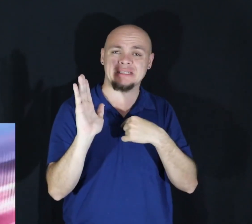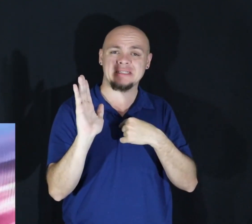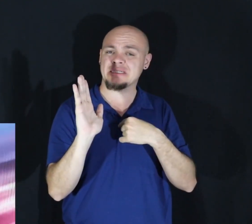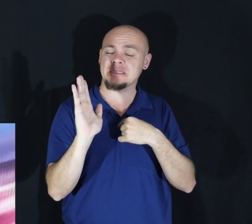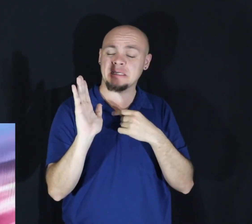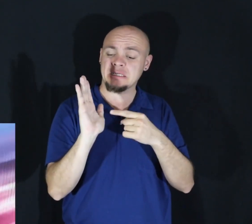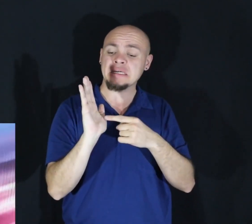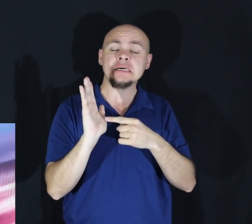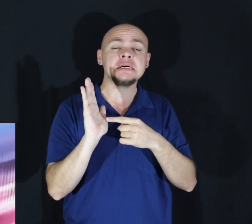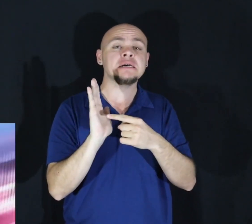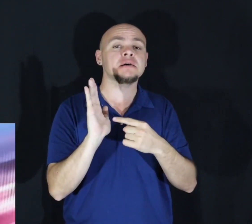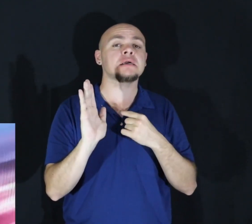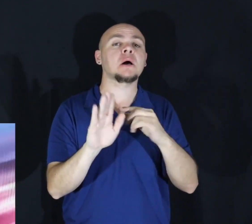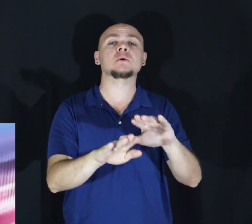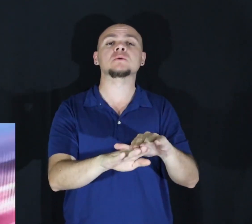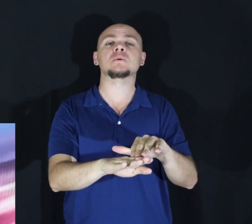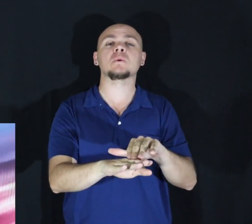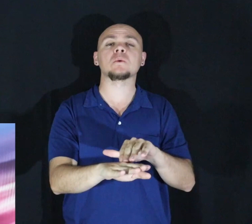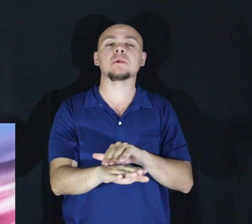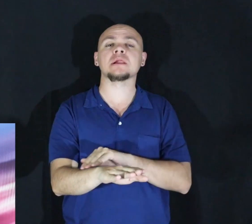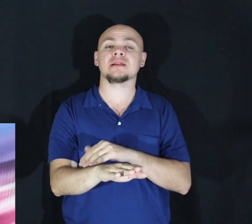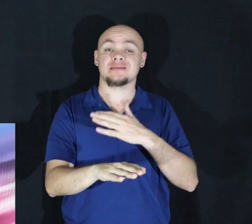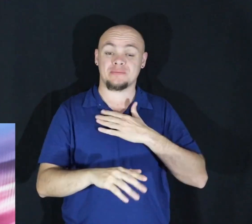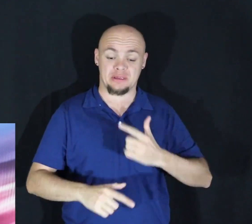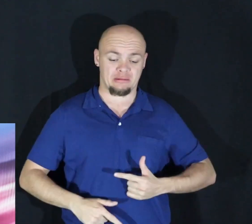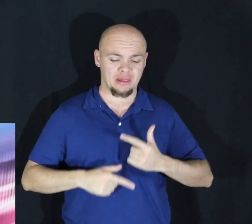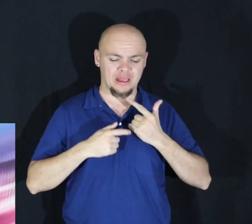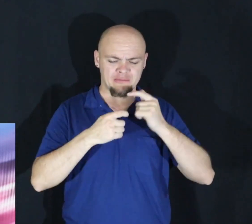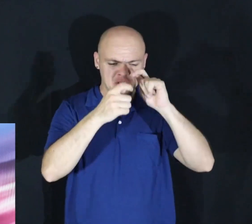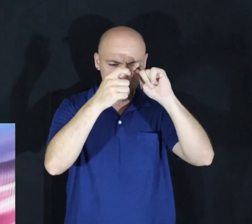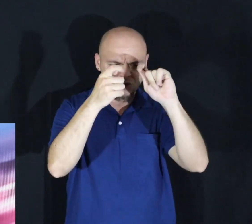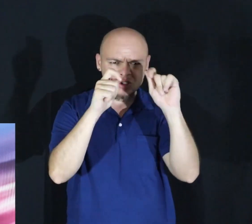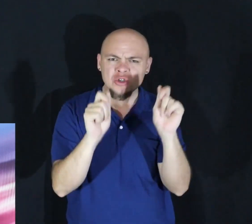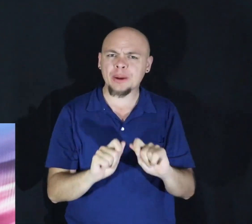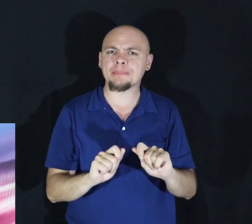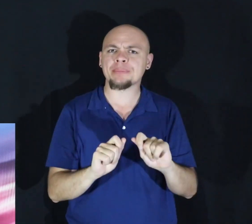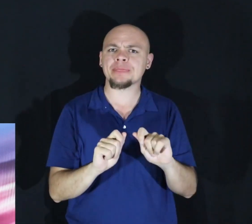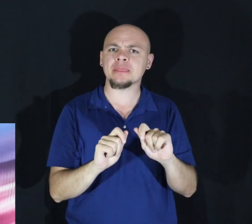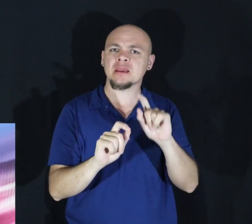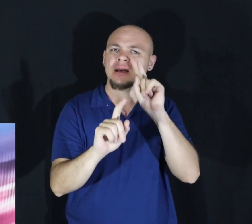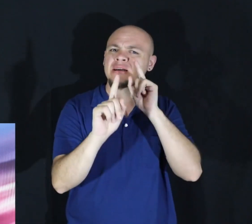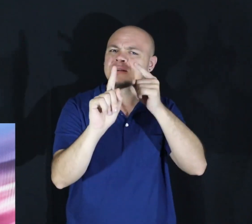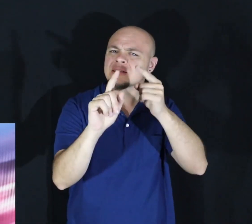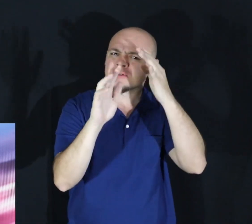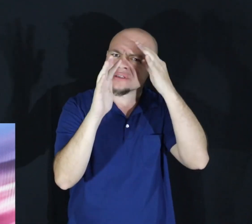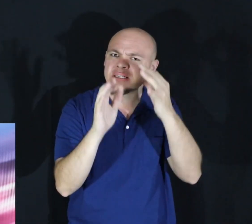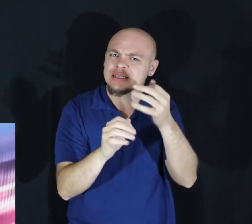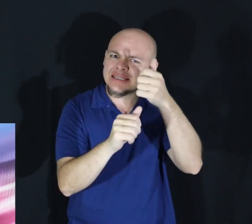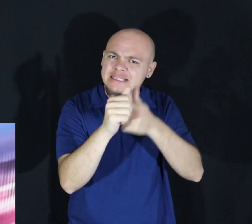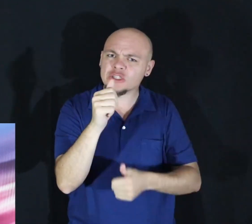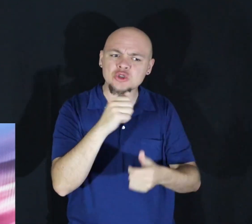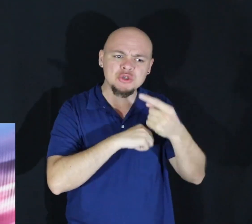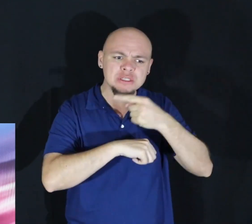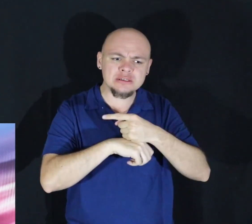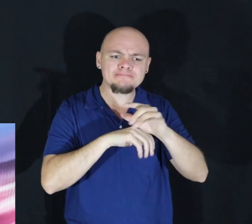Slowly, I began to reshape my life, starting with more intentional decisions each day.